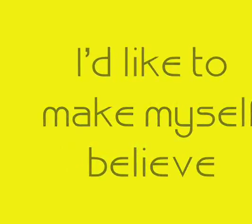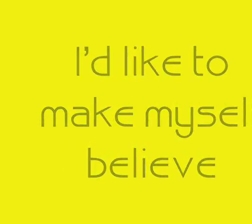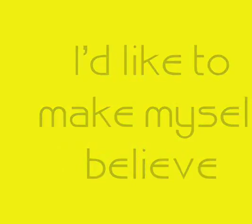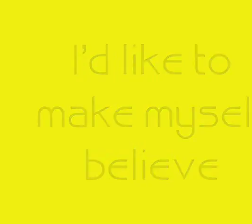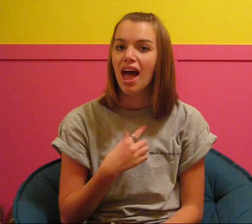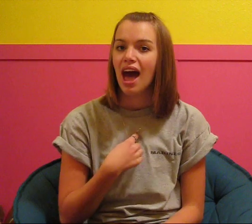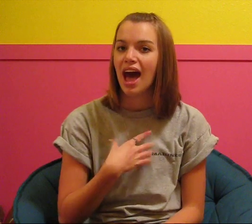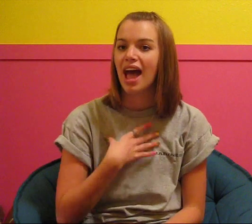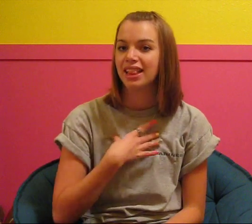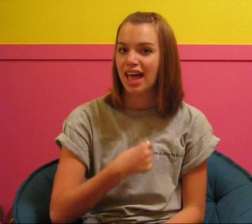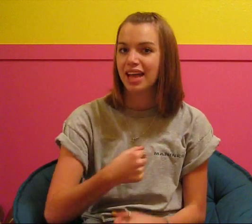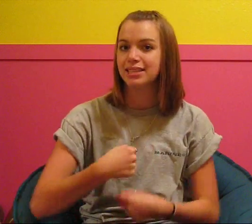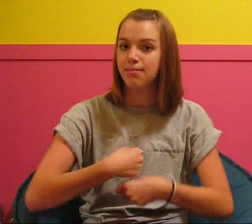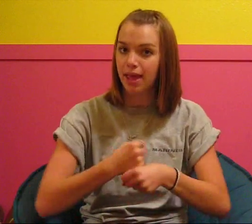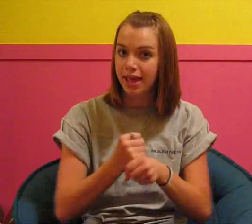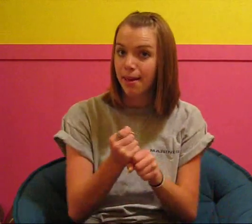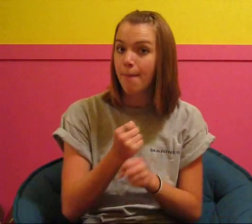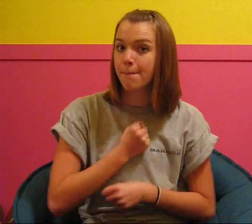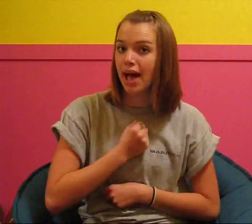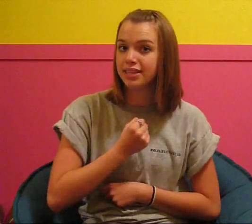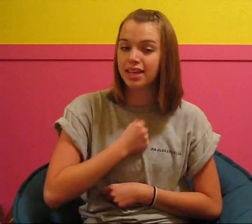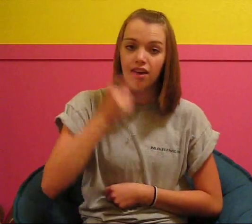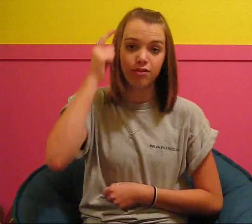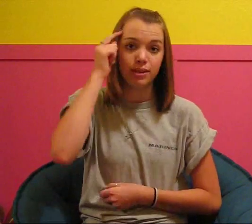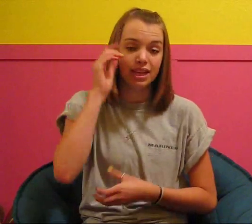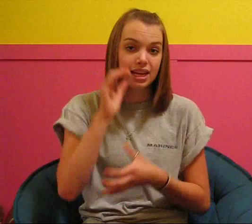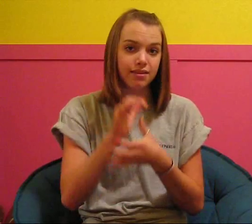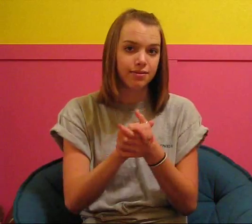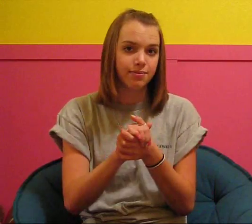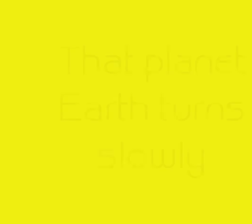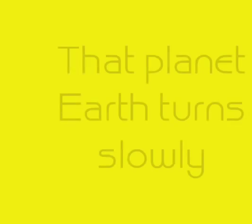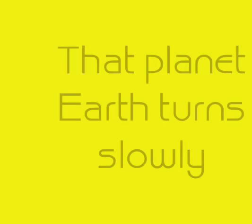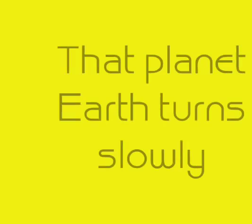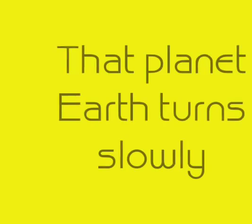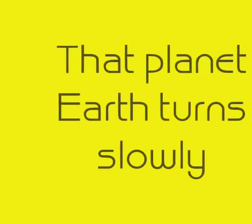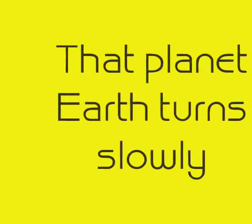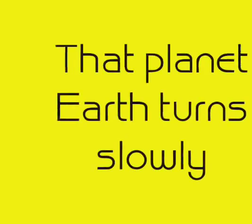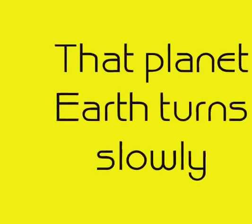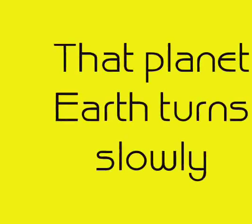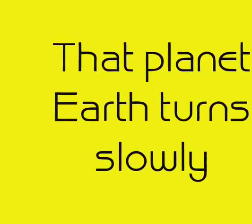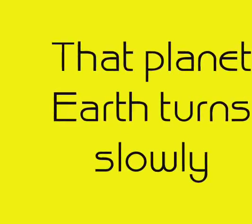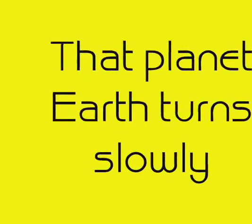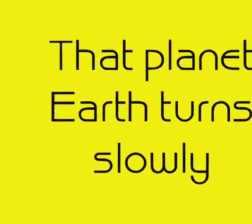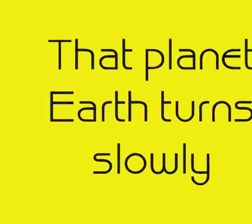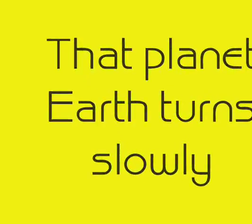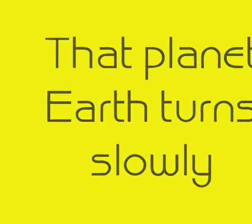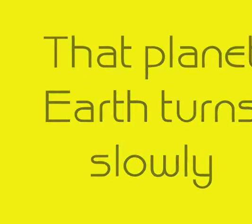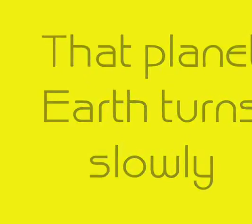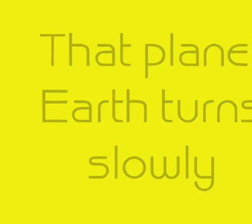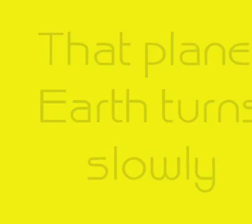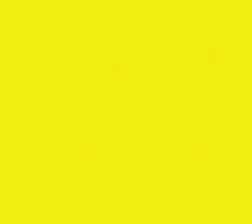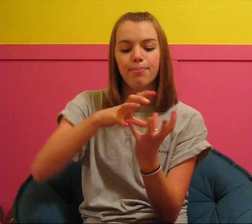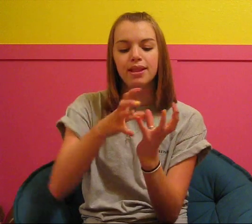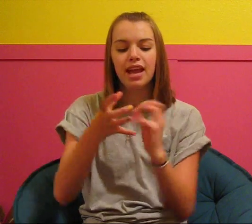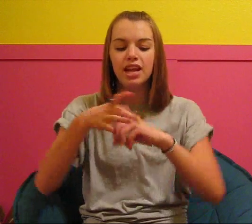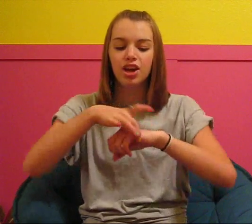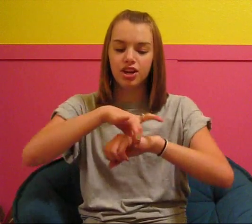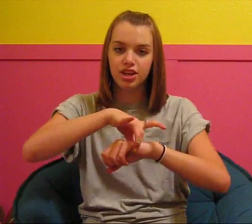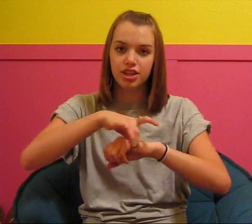I like to make myself believe that planet Earth